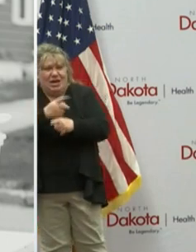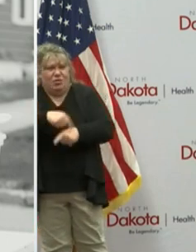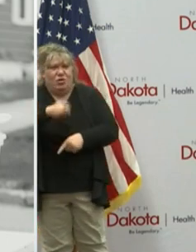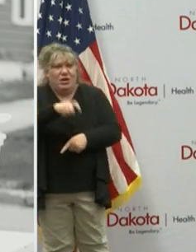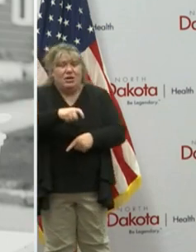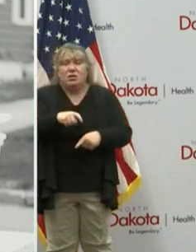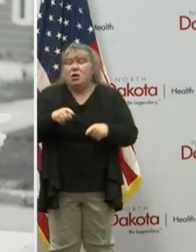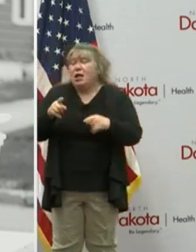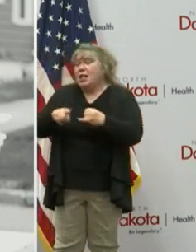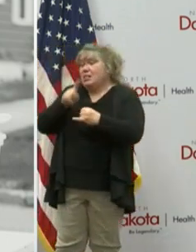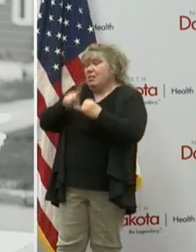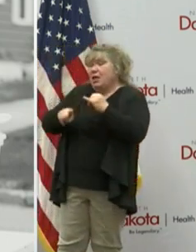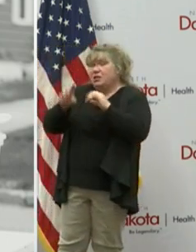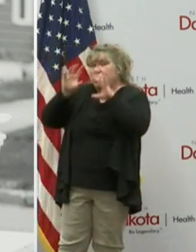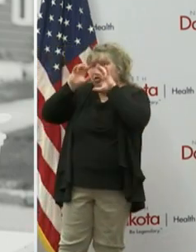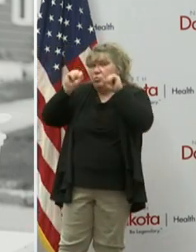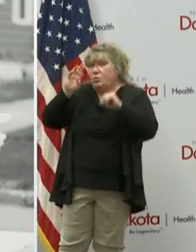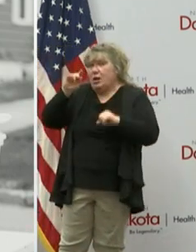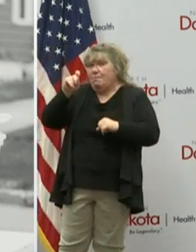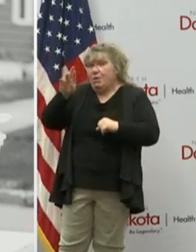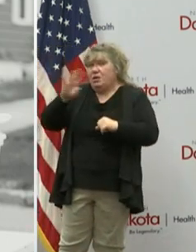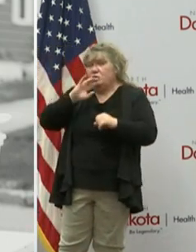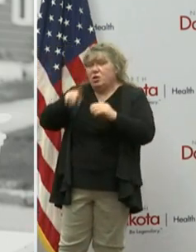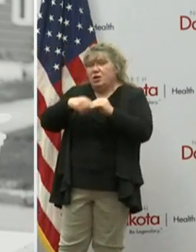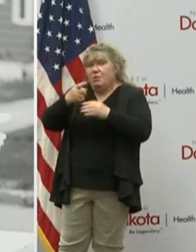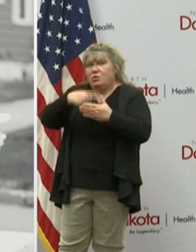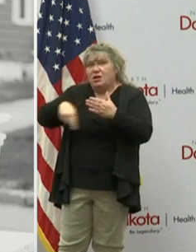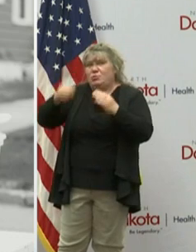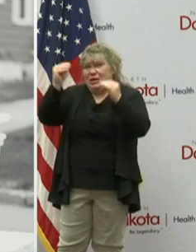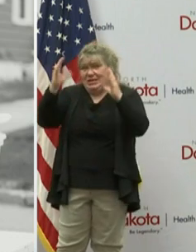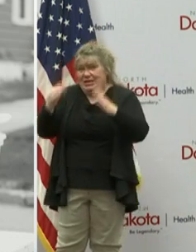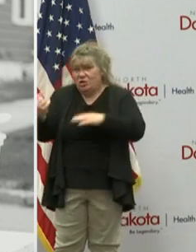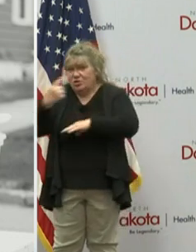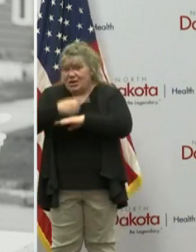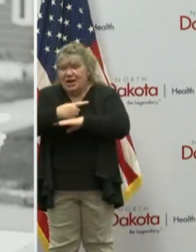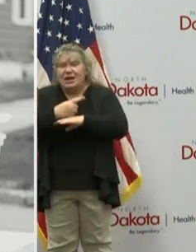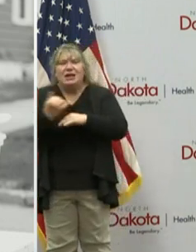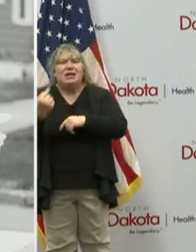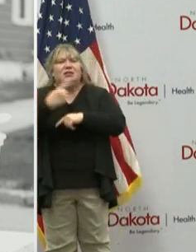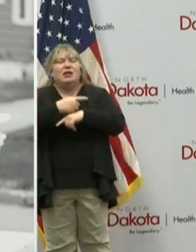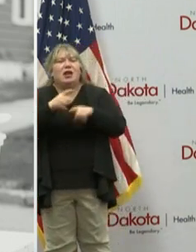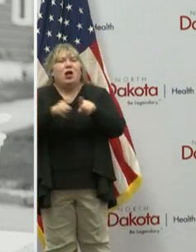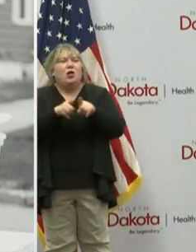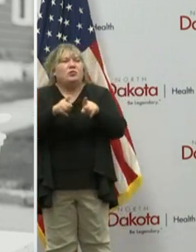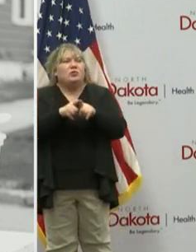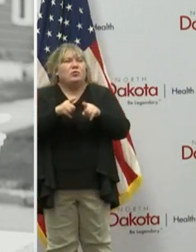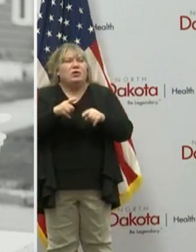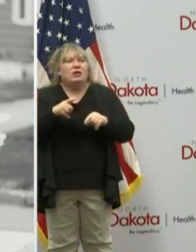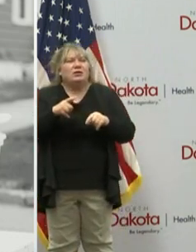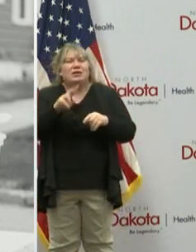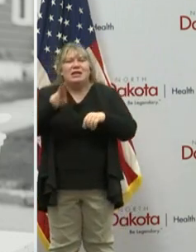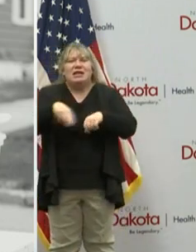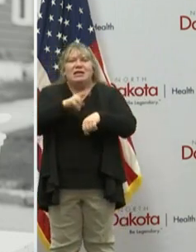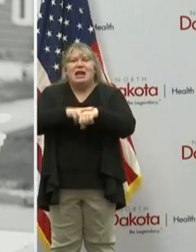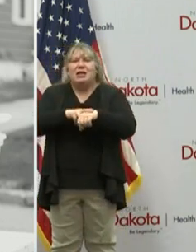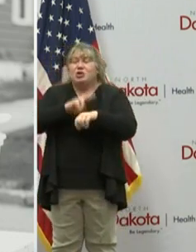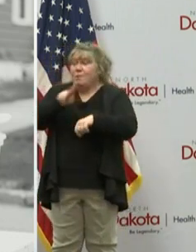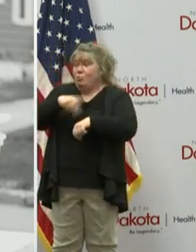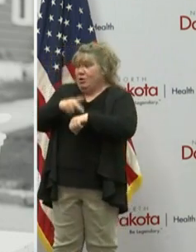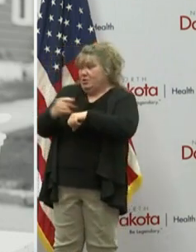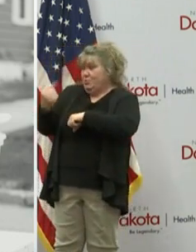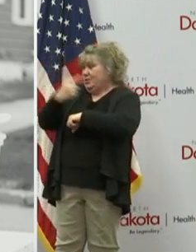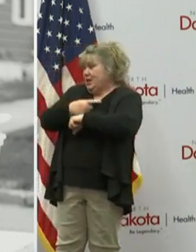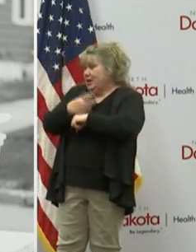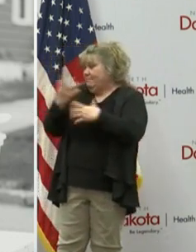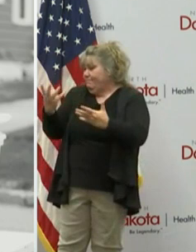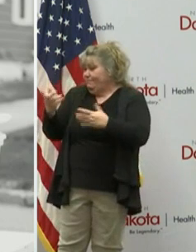Superintendent Baszler talked about next week is Teachers' Day, and today also happens to be National Principals Day.